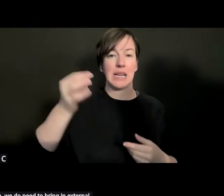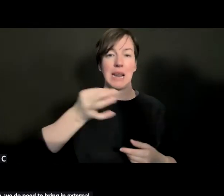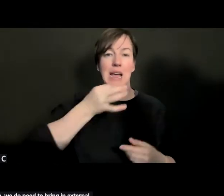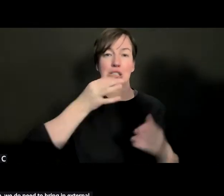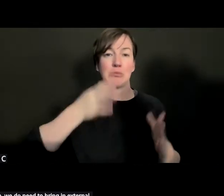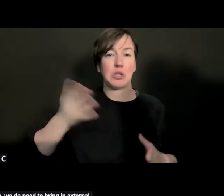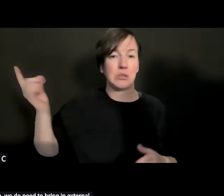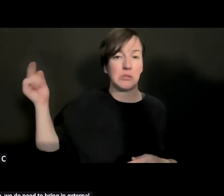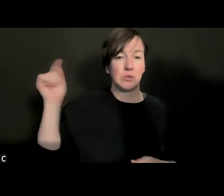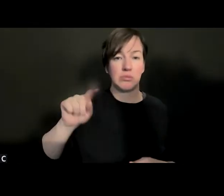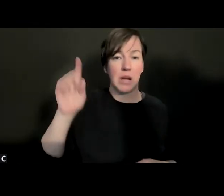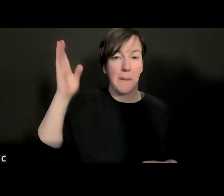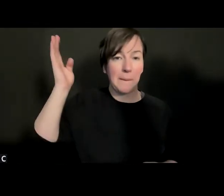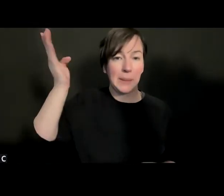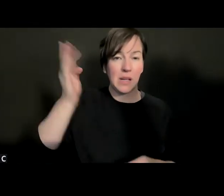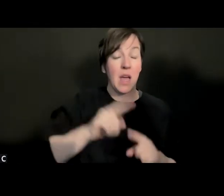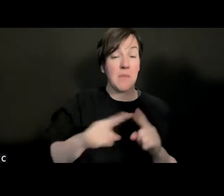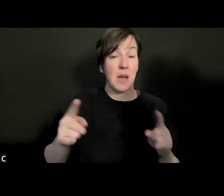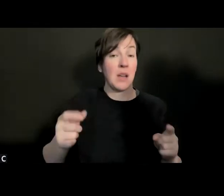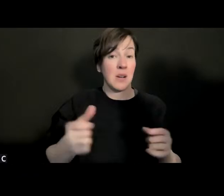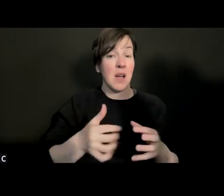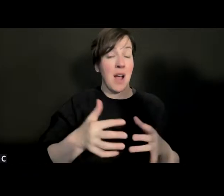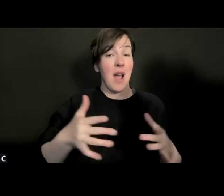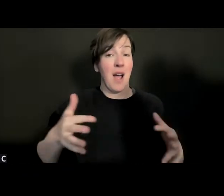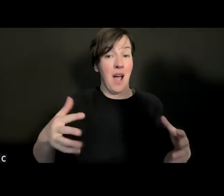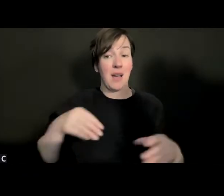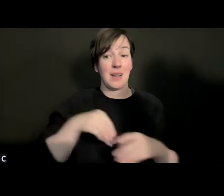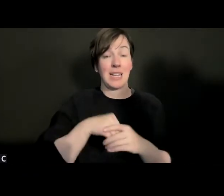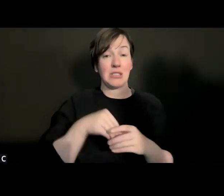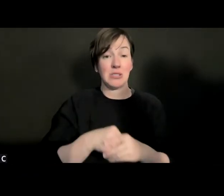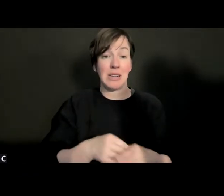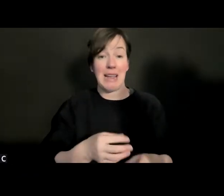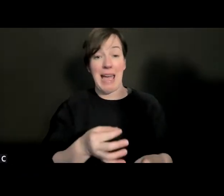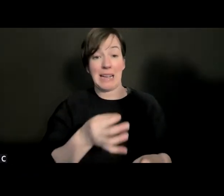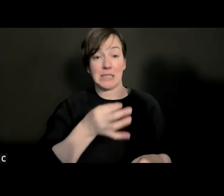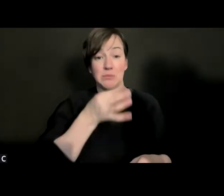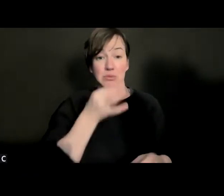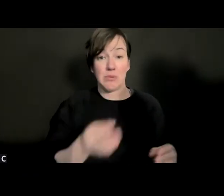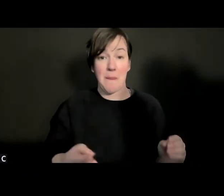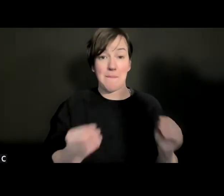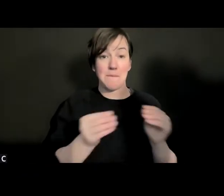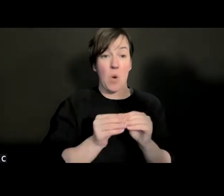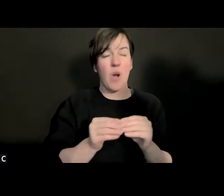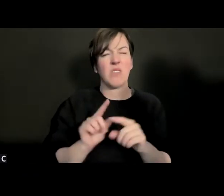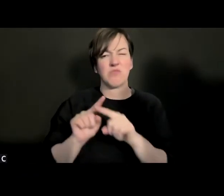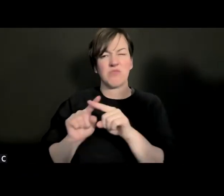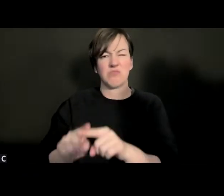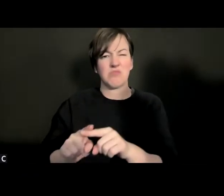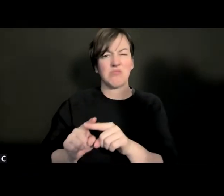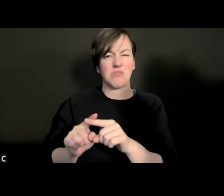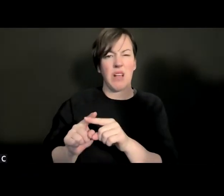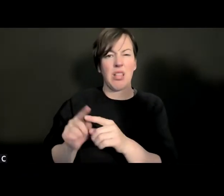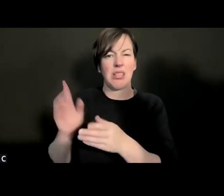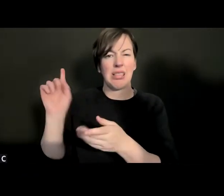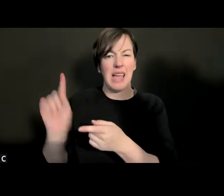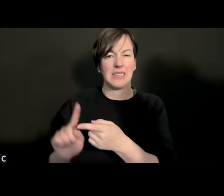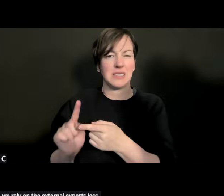we increase our internal expertise, we rely on the external experts less and less over